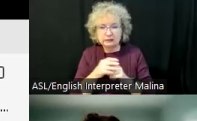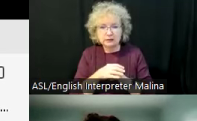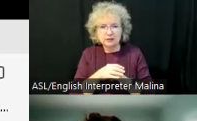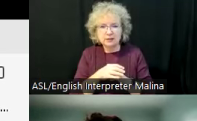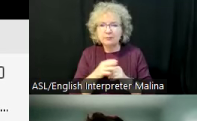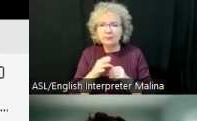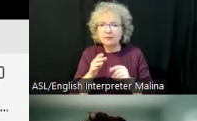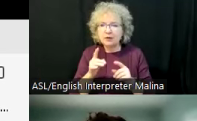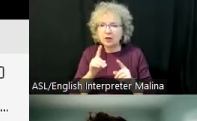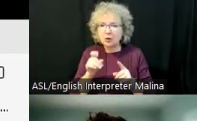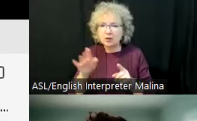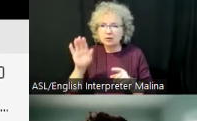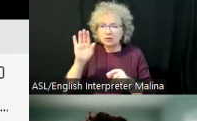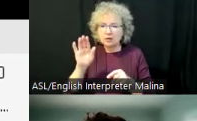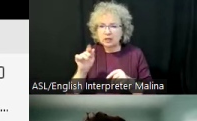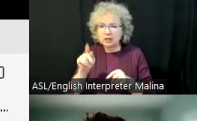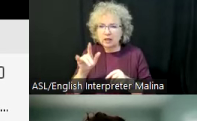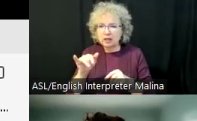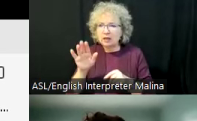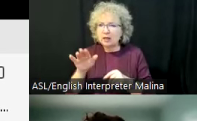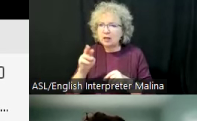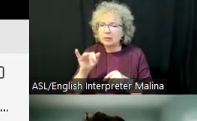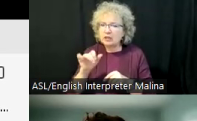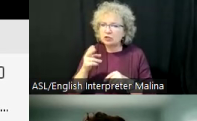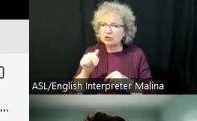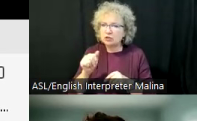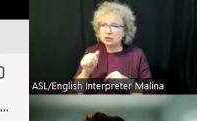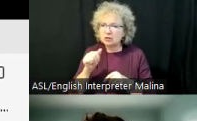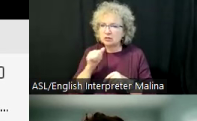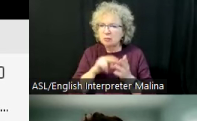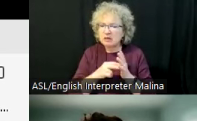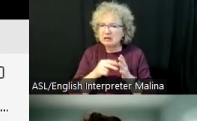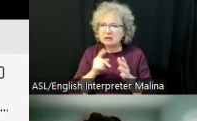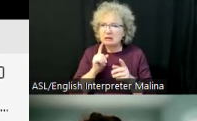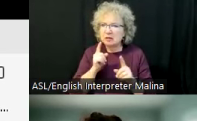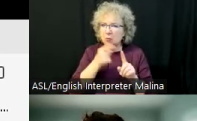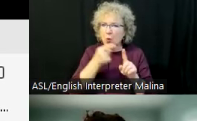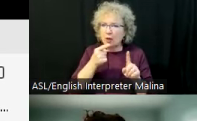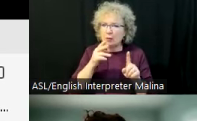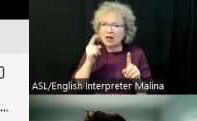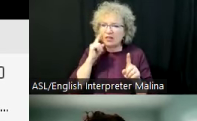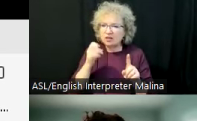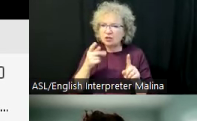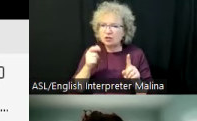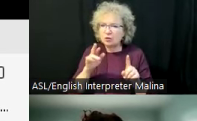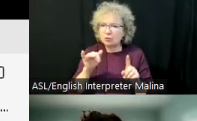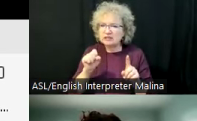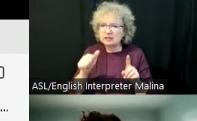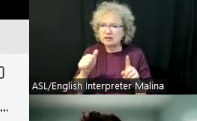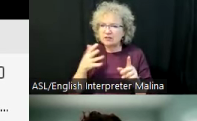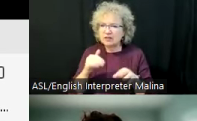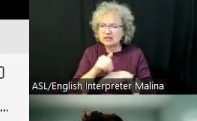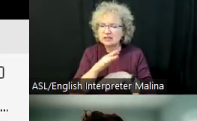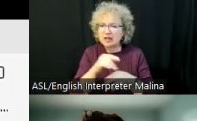I'll note and Misha, I think I don't mean to call you out, but I think that Theresa did send you this PowerPoint